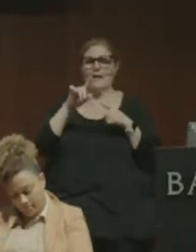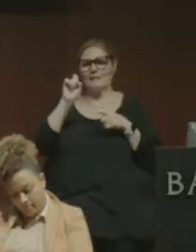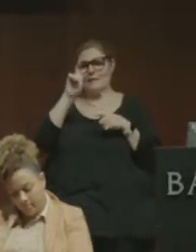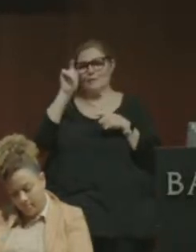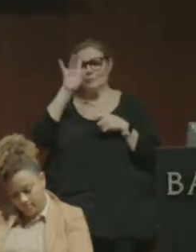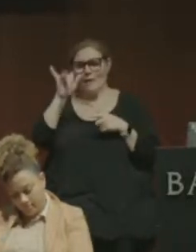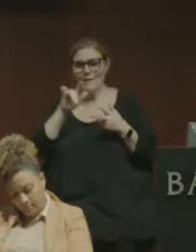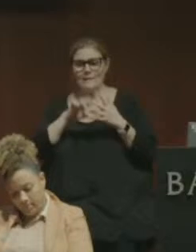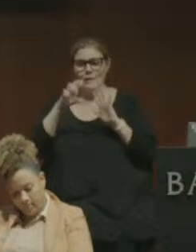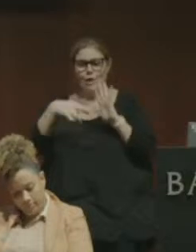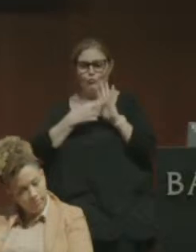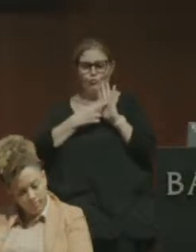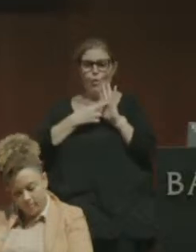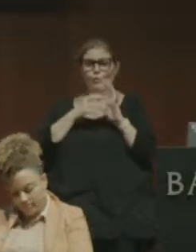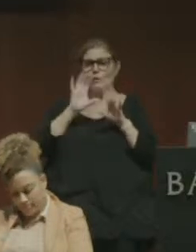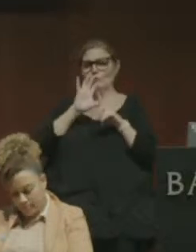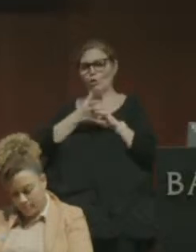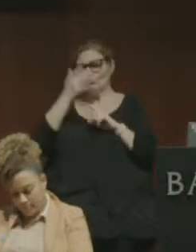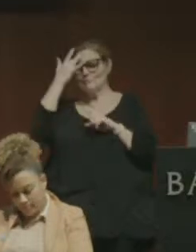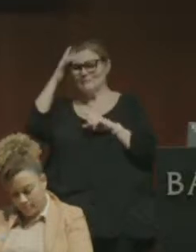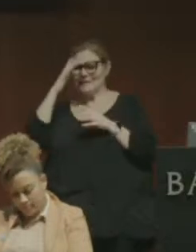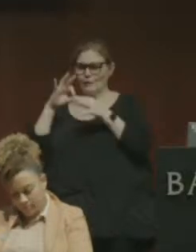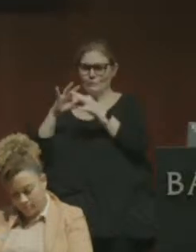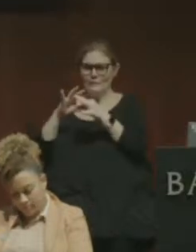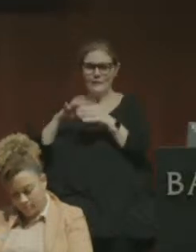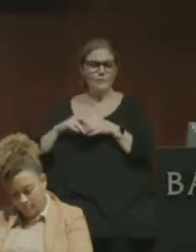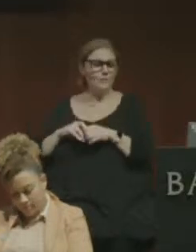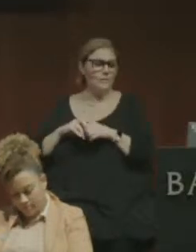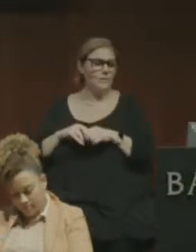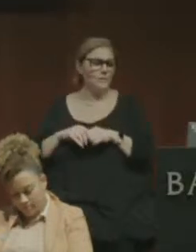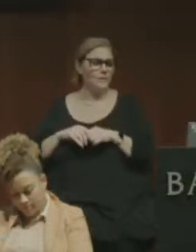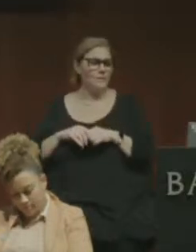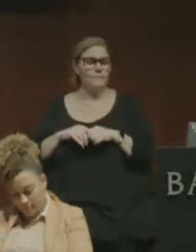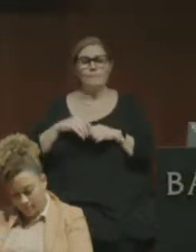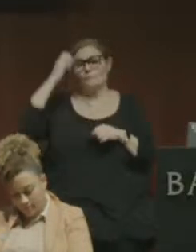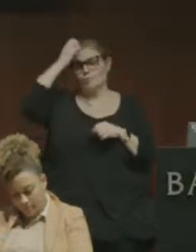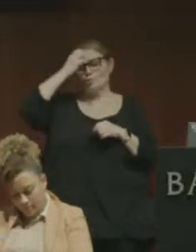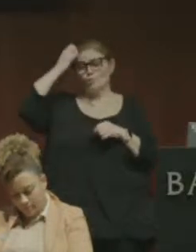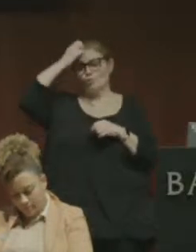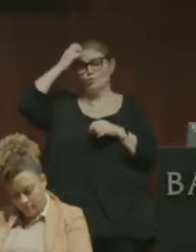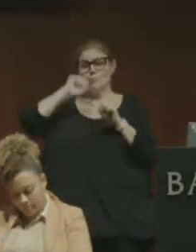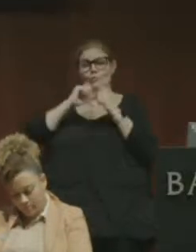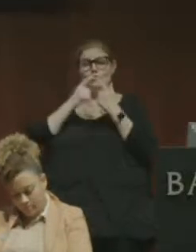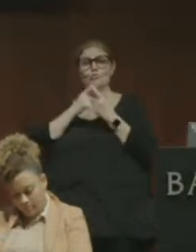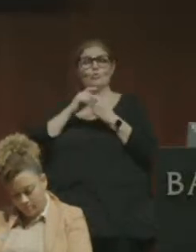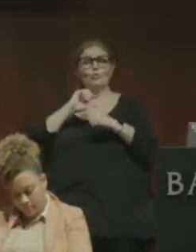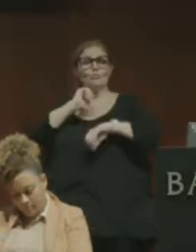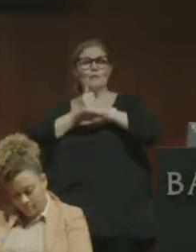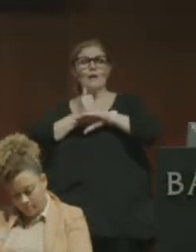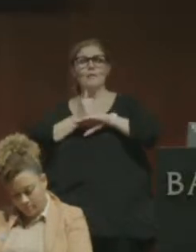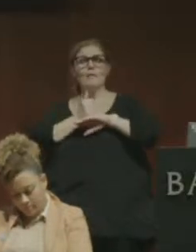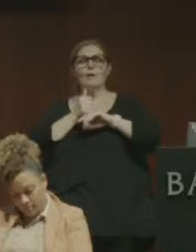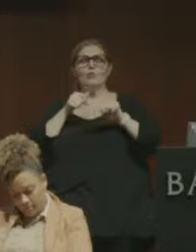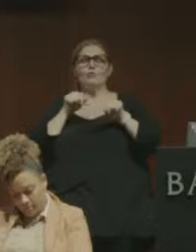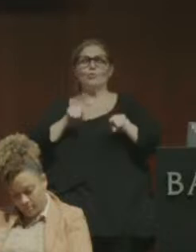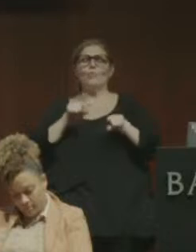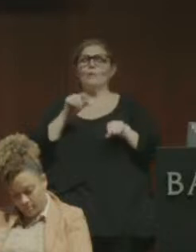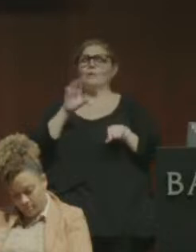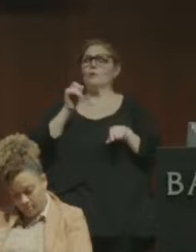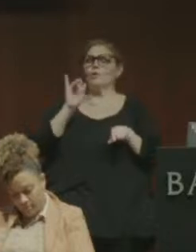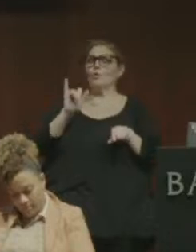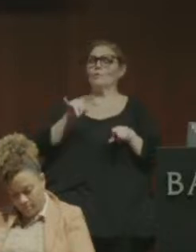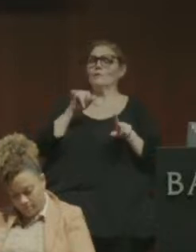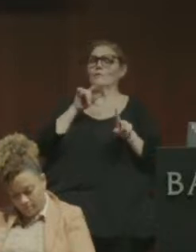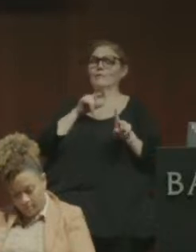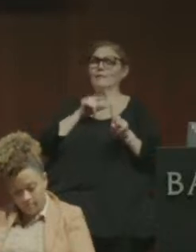role in cultural and intellectual production. The European social construction of gender imposed during the colonial encounter